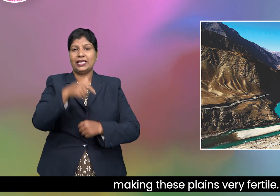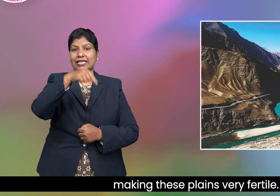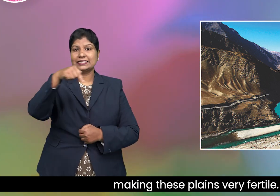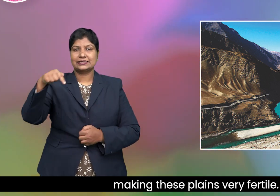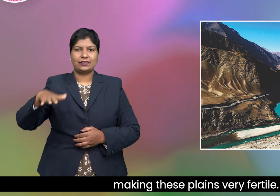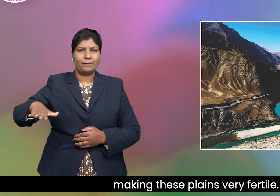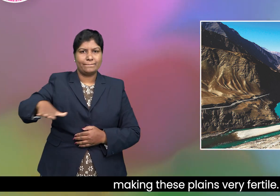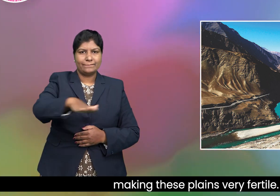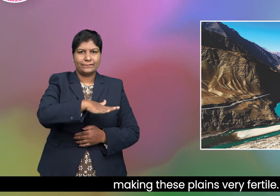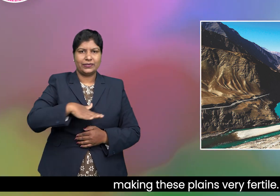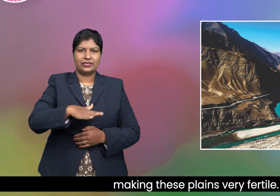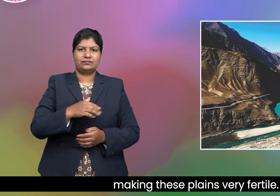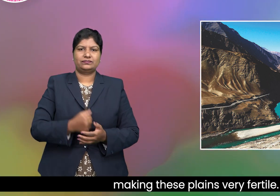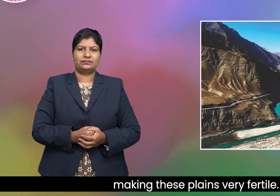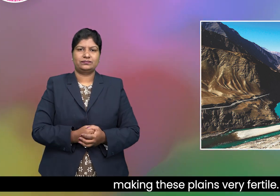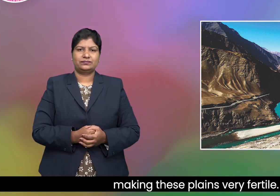plains very fertile